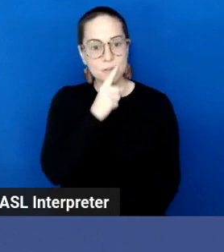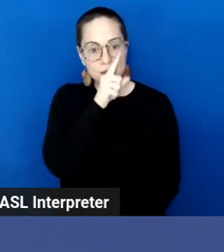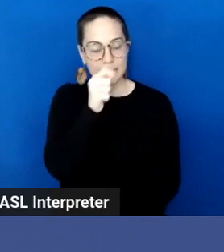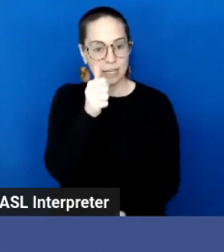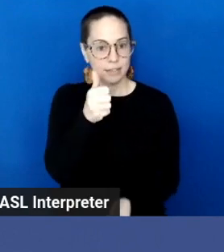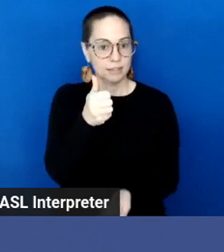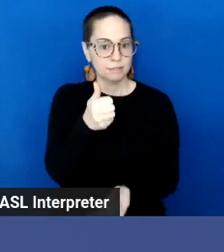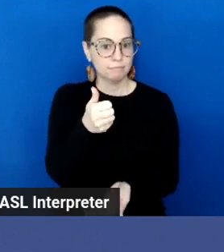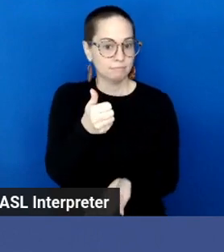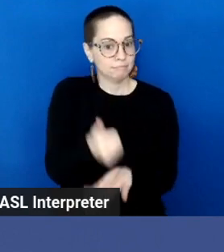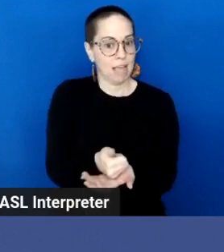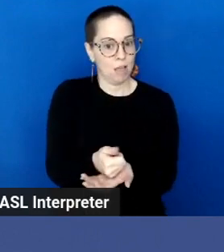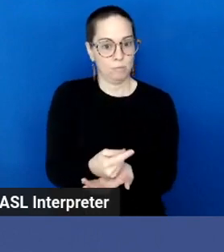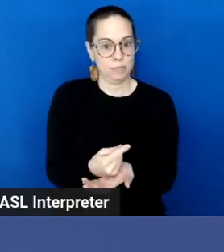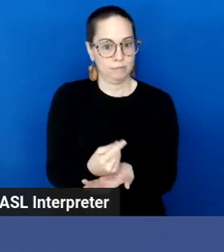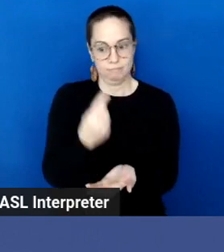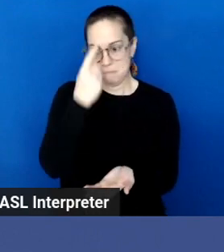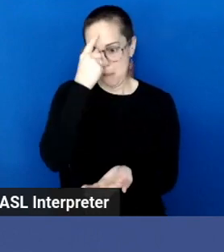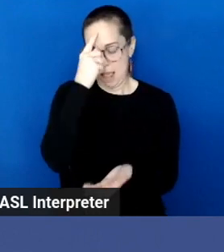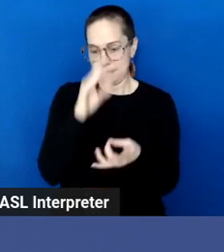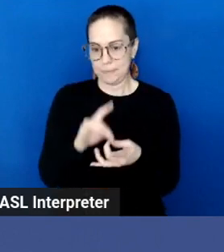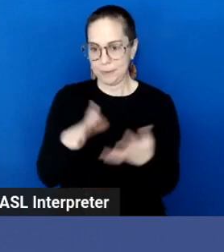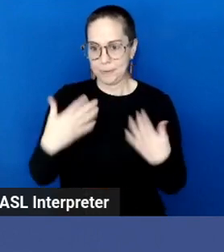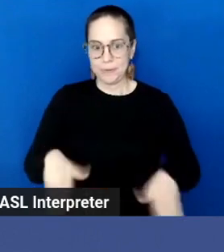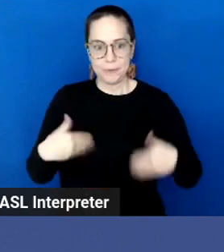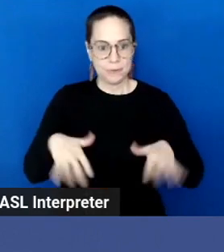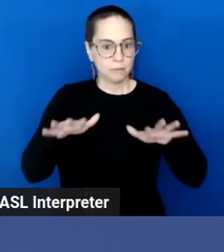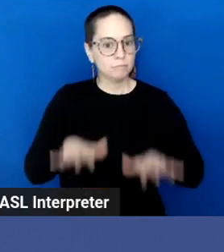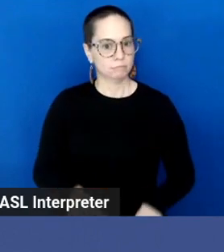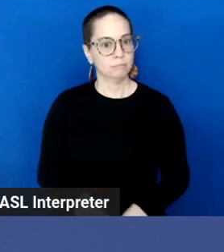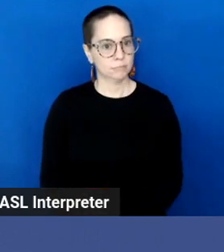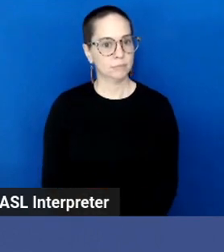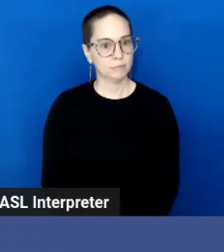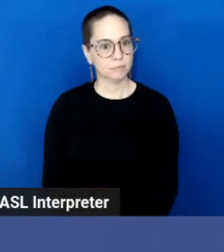really takes your mind off of stuff.